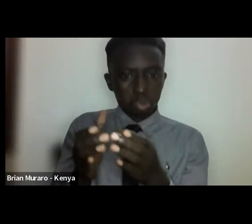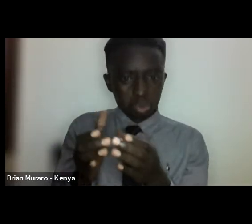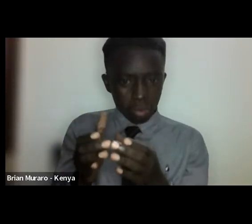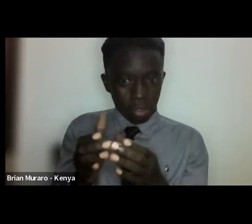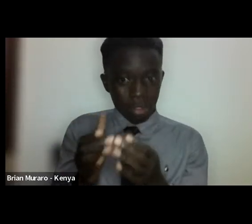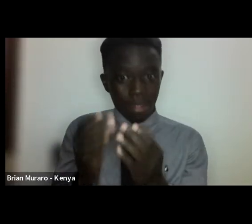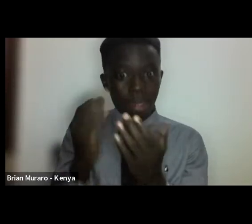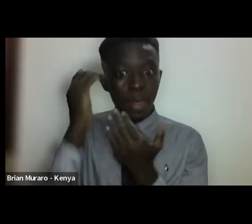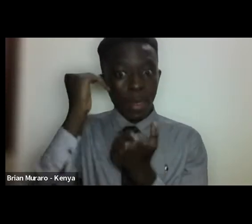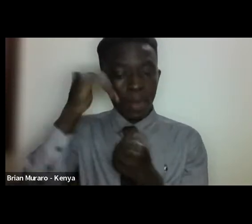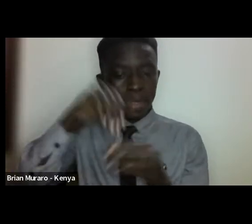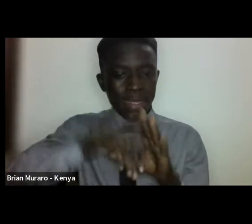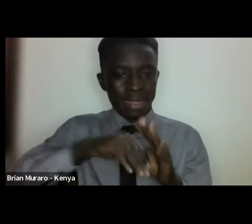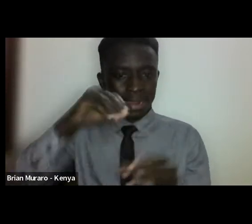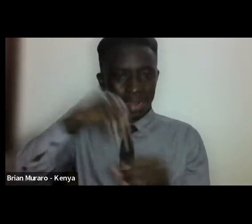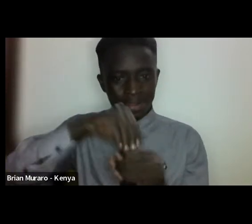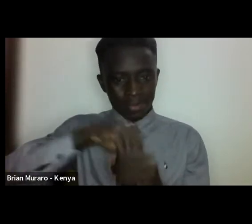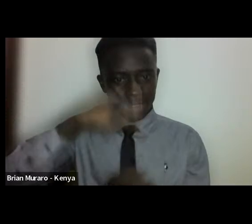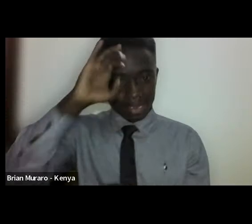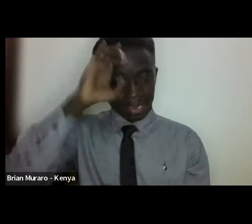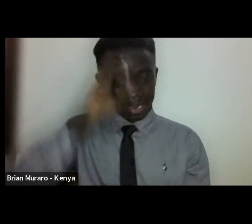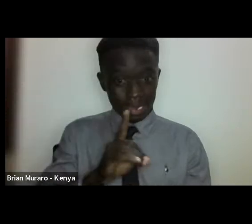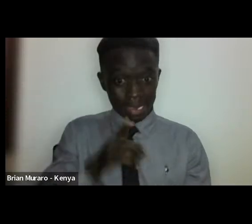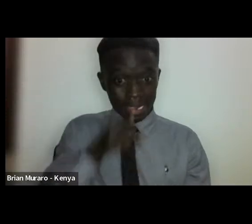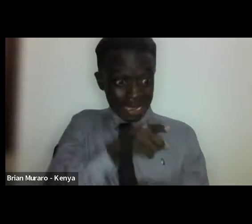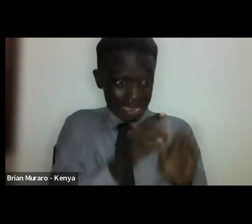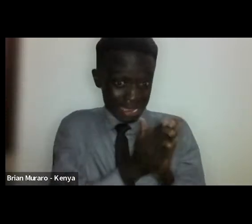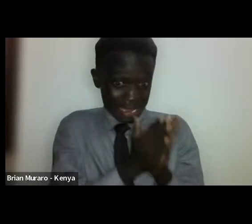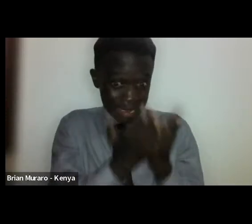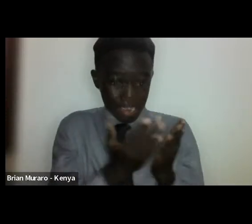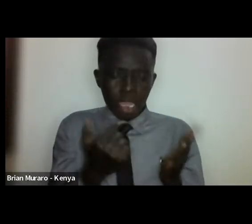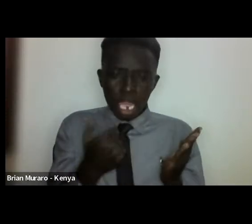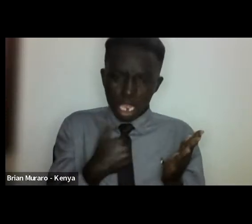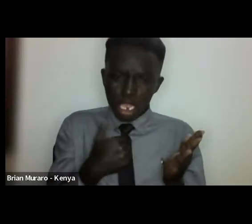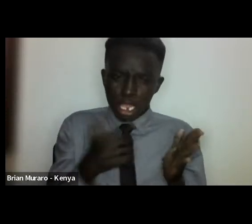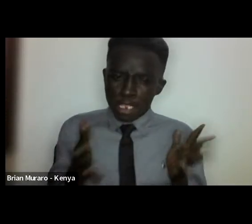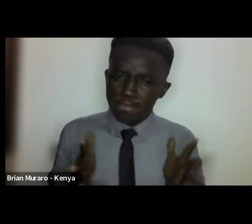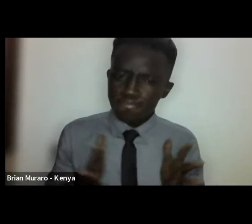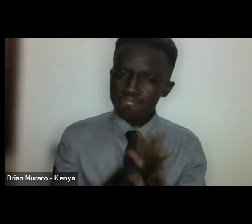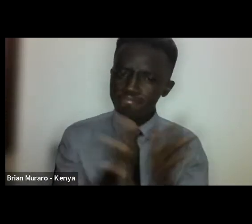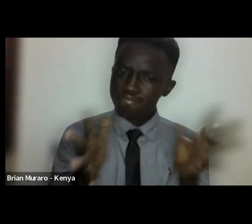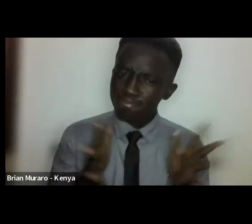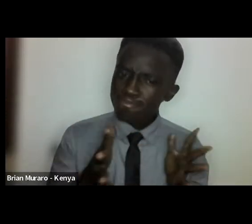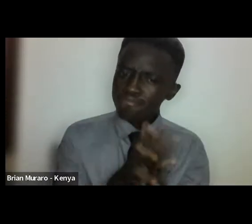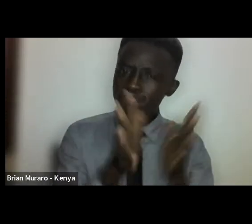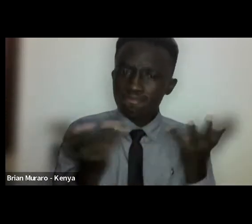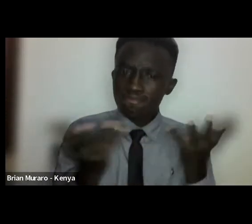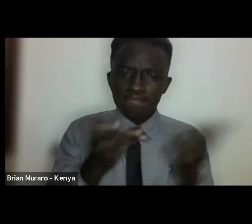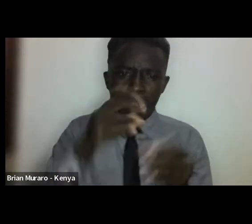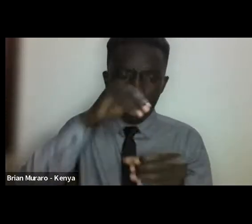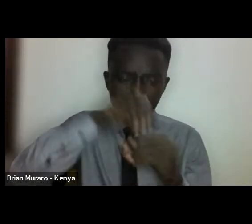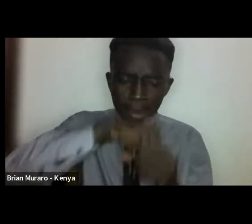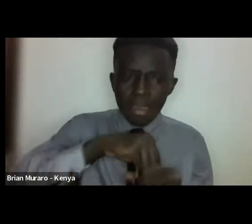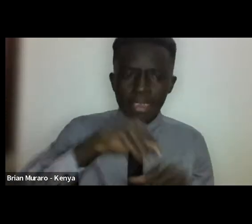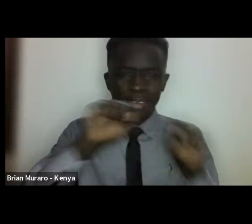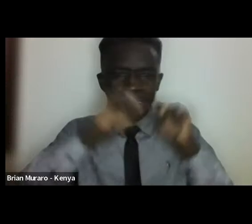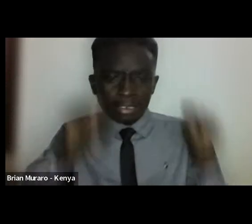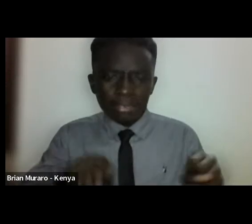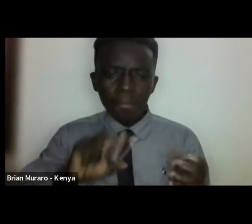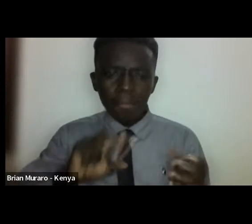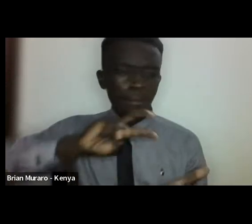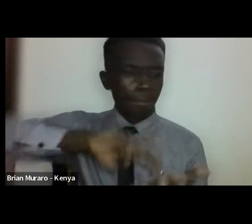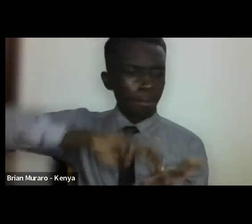inclusive system, and then I address the issue of class in terms of social and